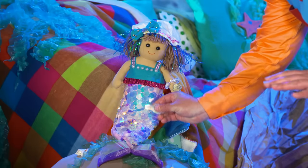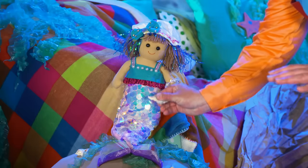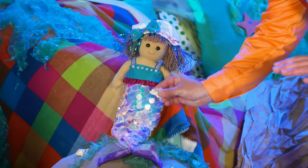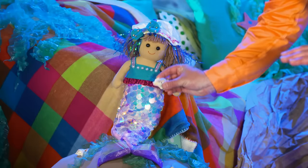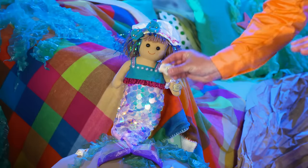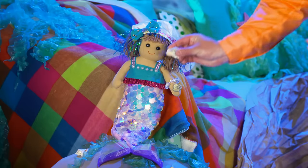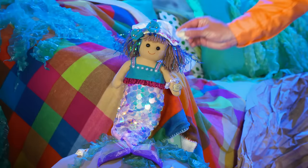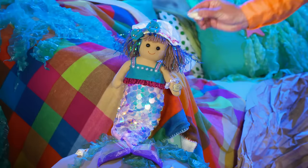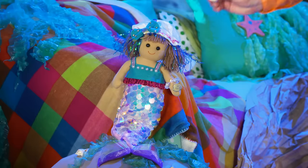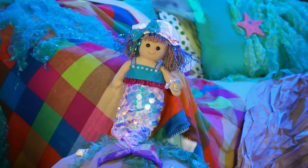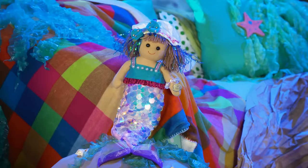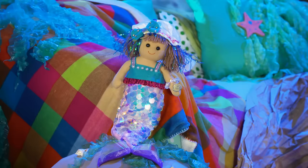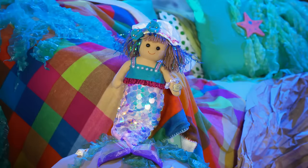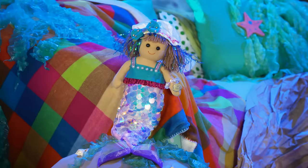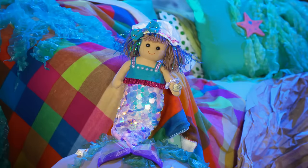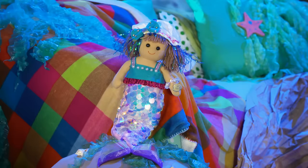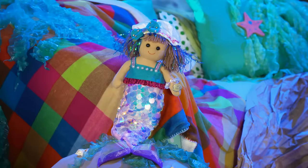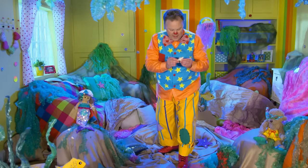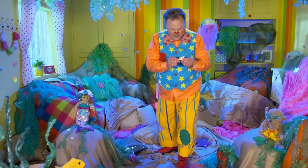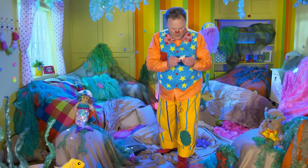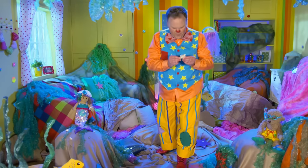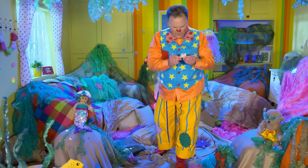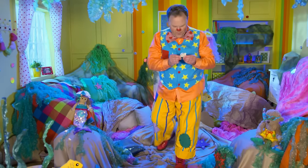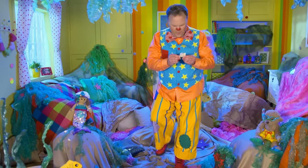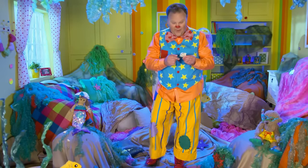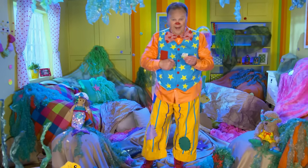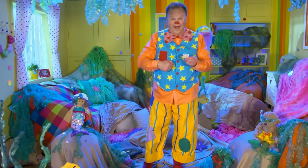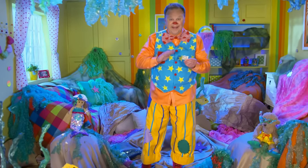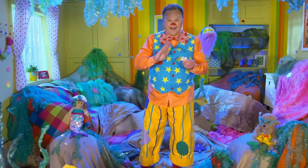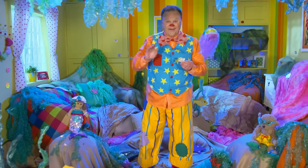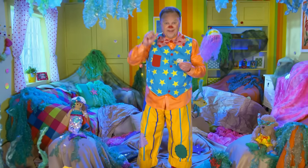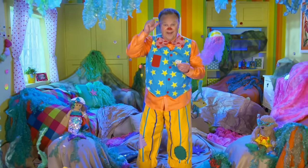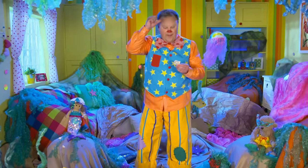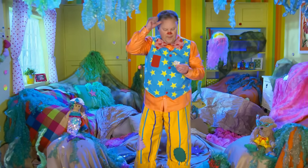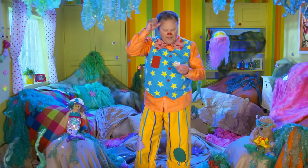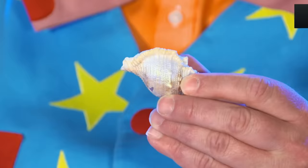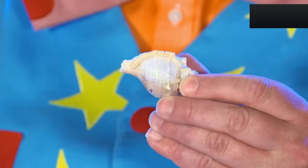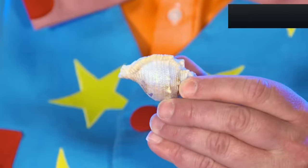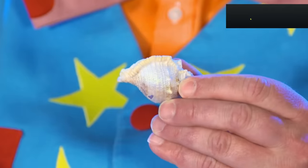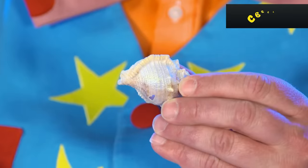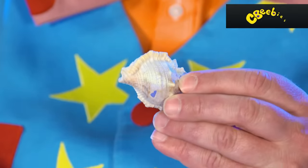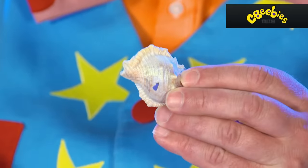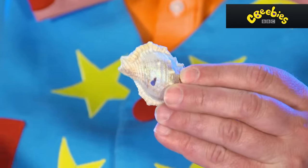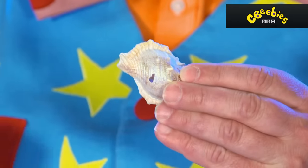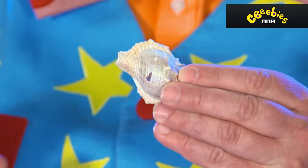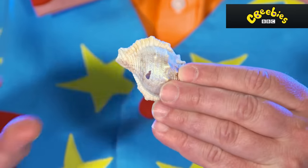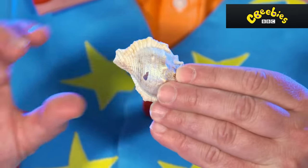Do you think that's treasure, Mr. Tumble? Ooh, I don't know. Maybe. It's